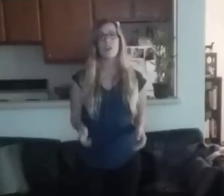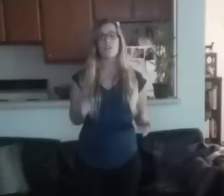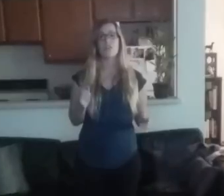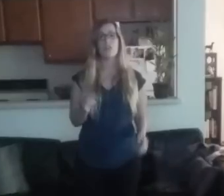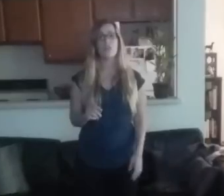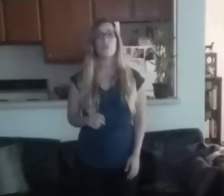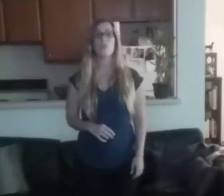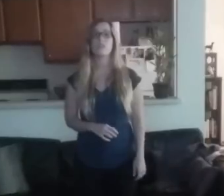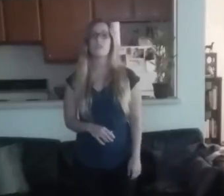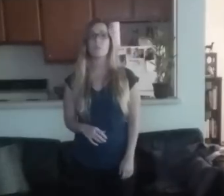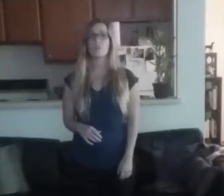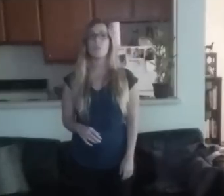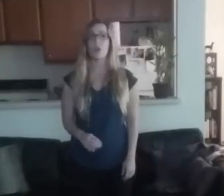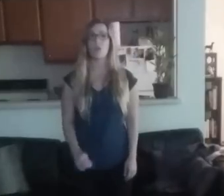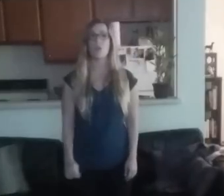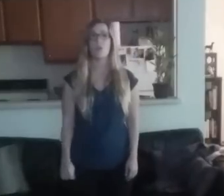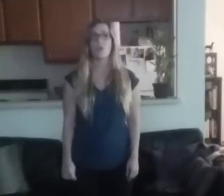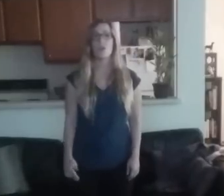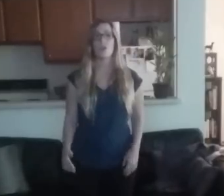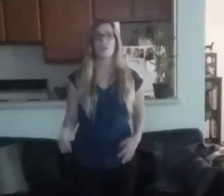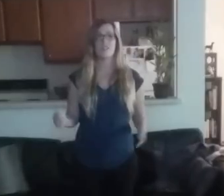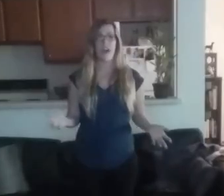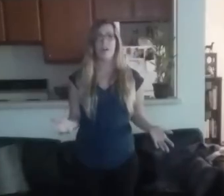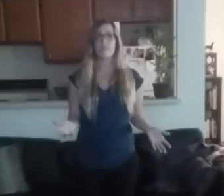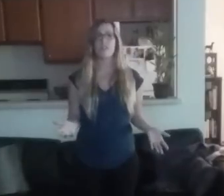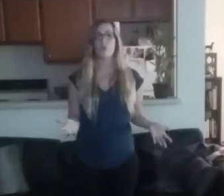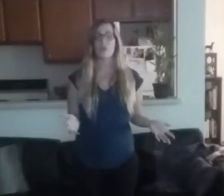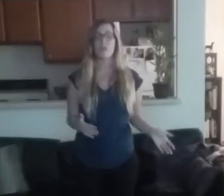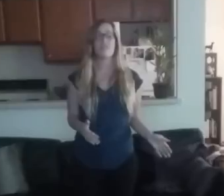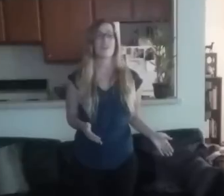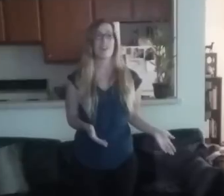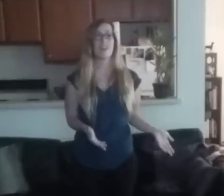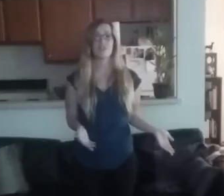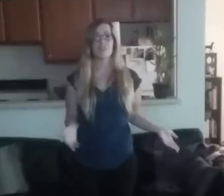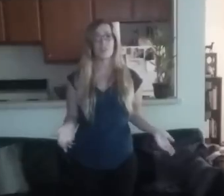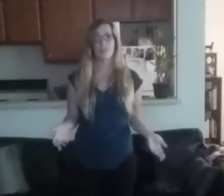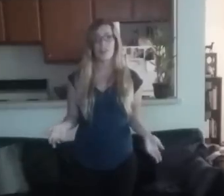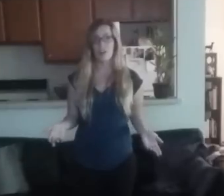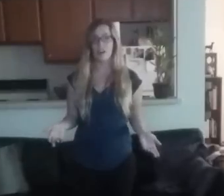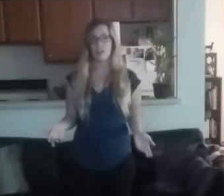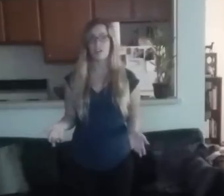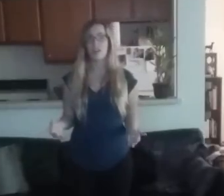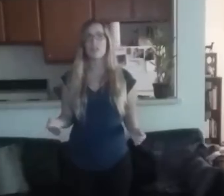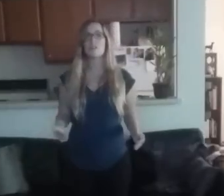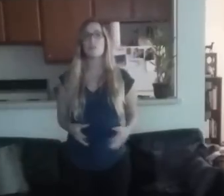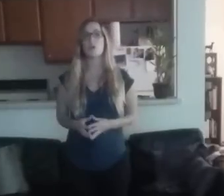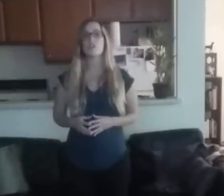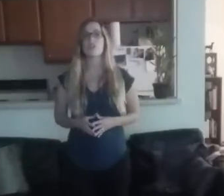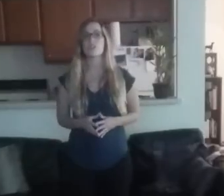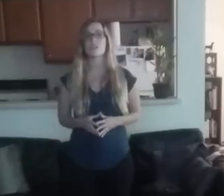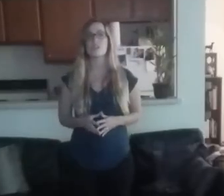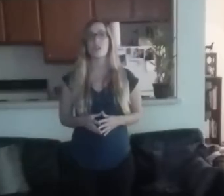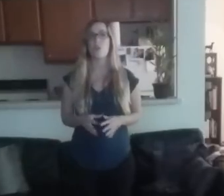If you or someone you know is an avid or even occasional neck cracker, it is important to understand